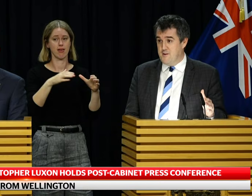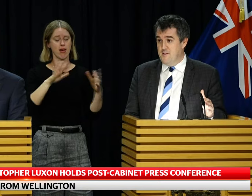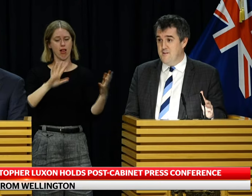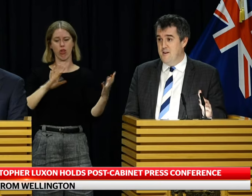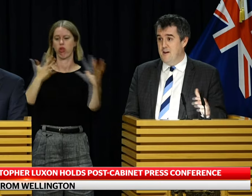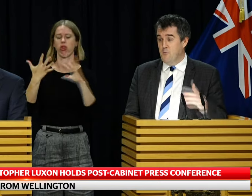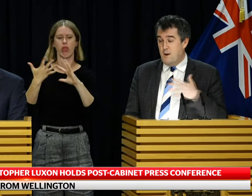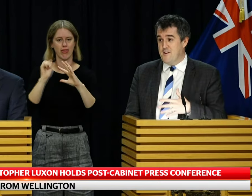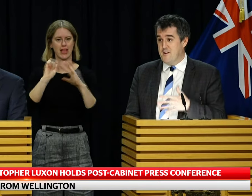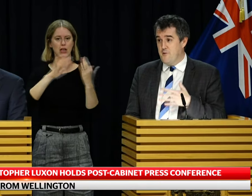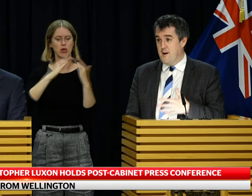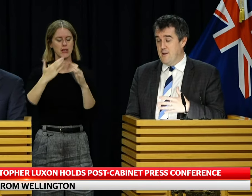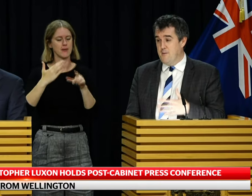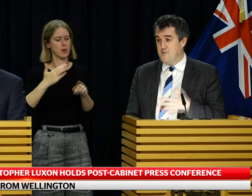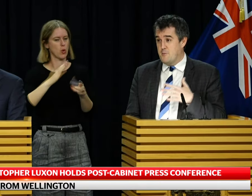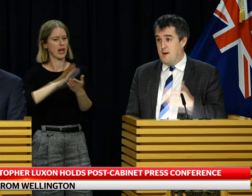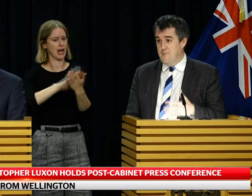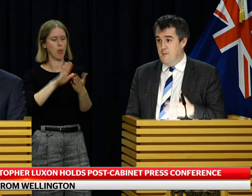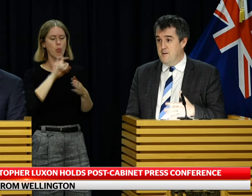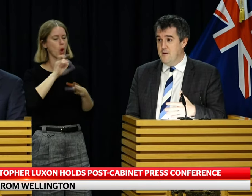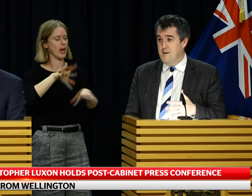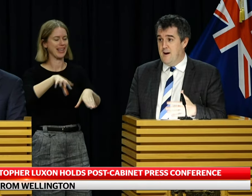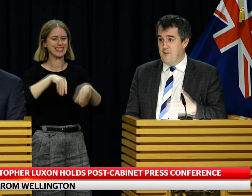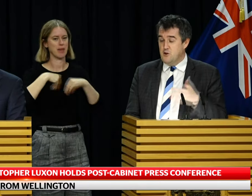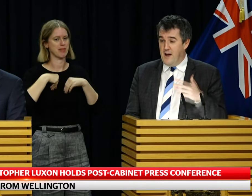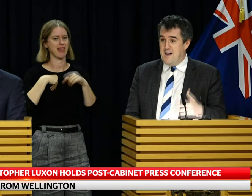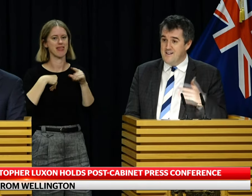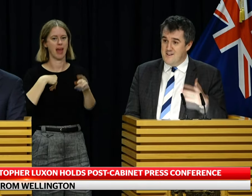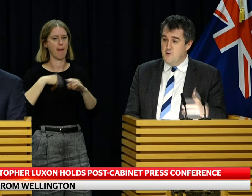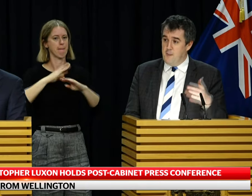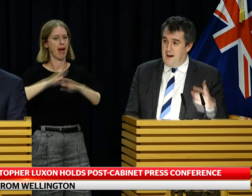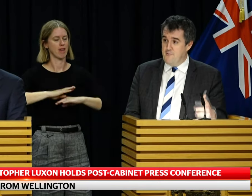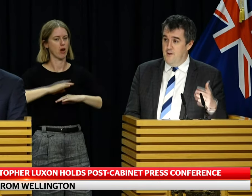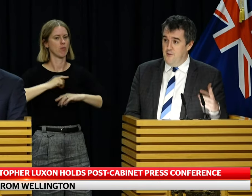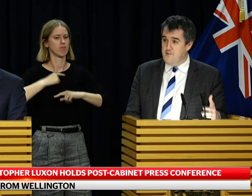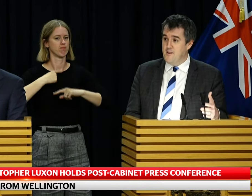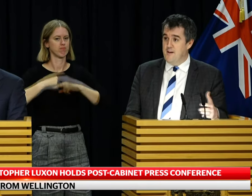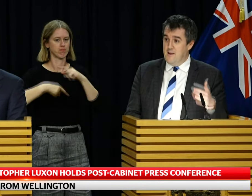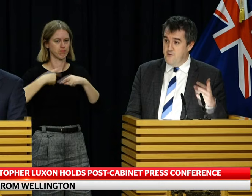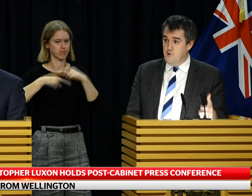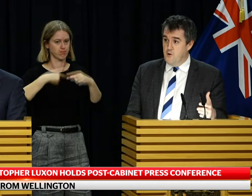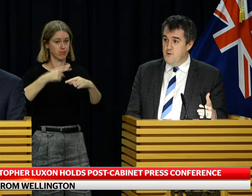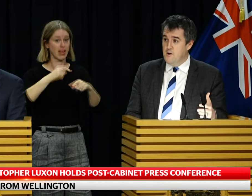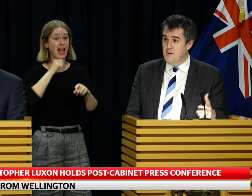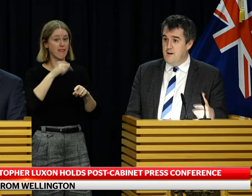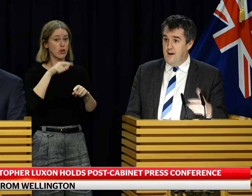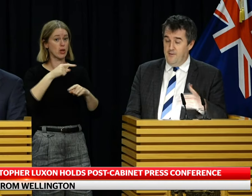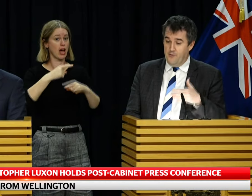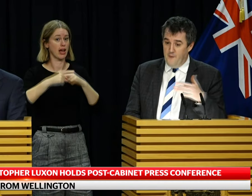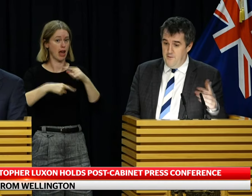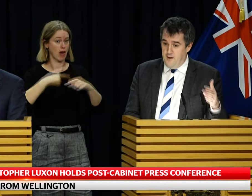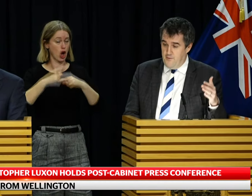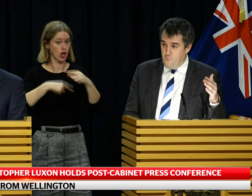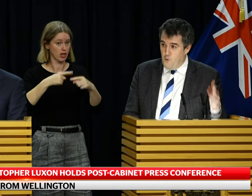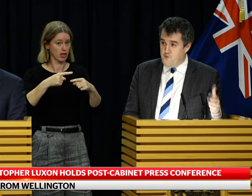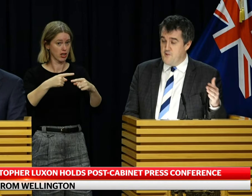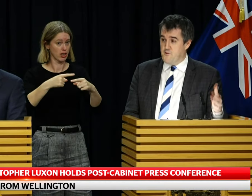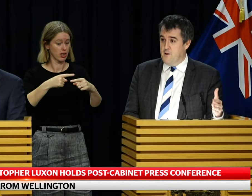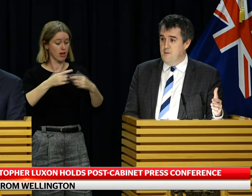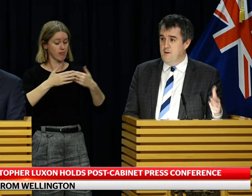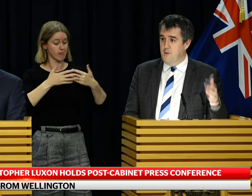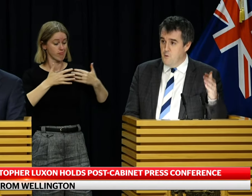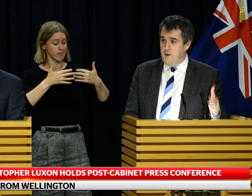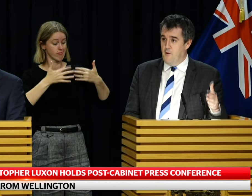in communities, and we're sending a very clear message from the government that you can't continue to behave like this, and if you do, at the